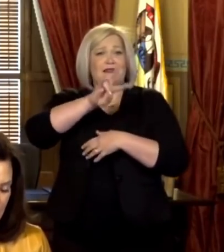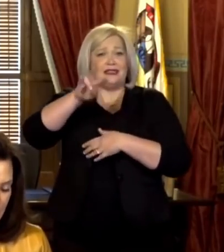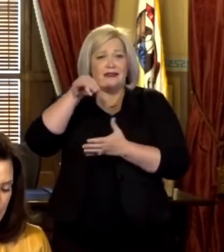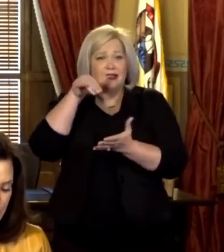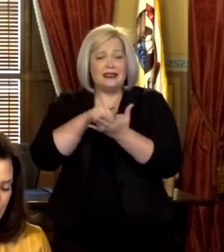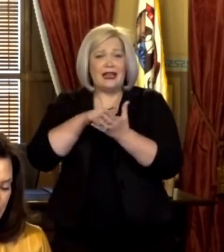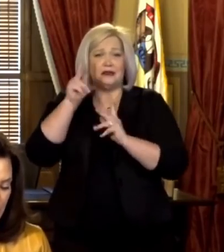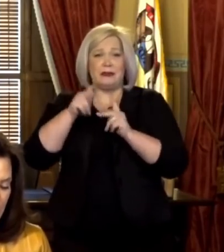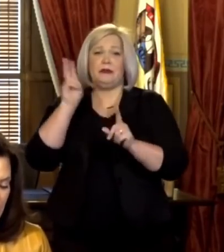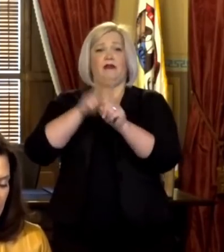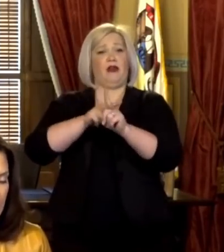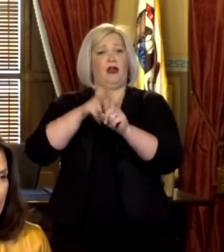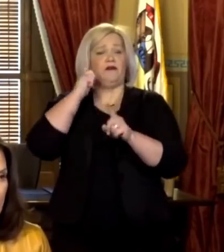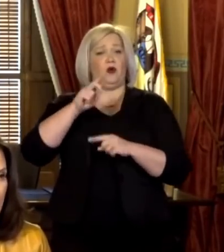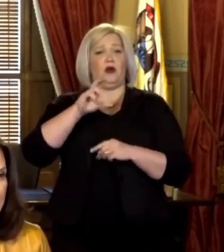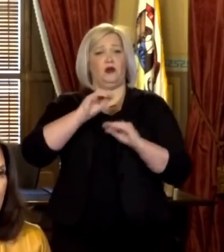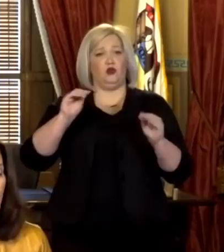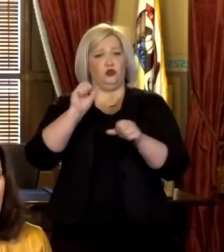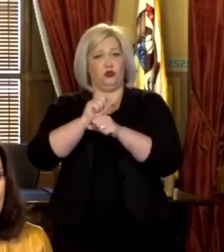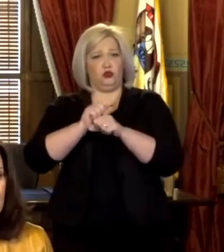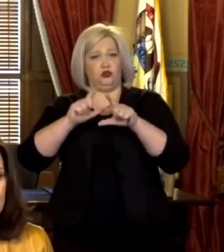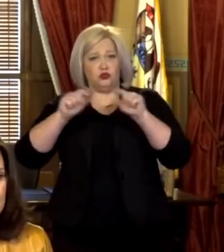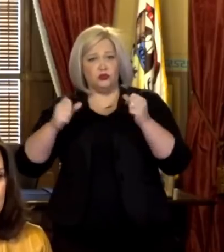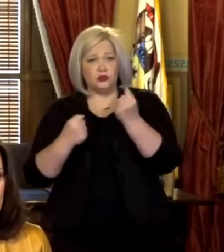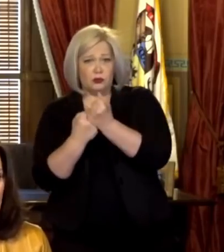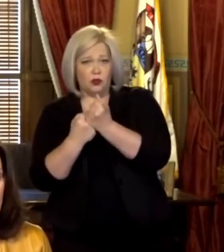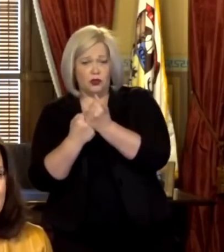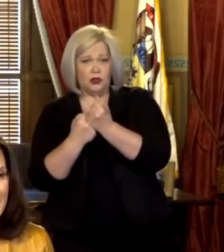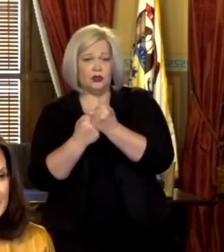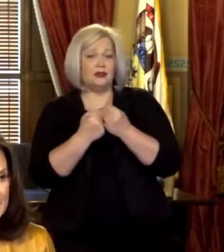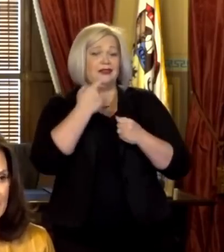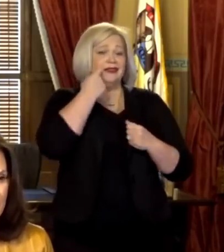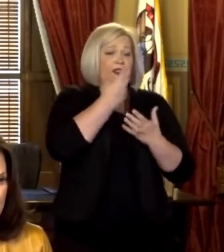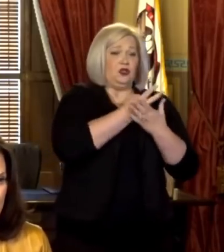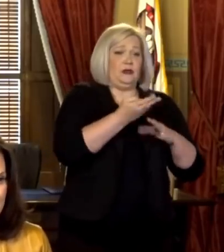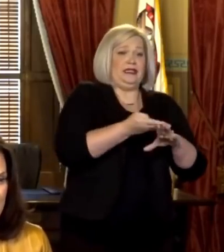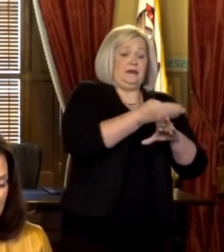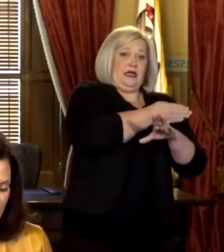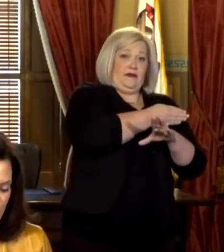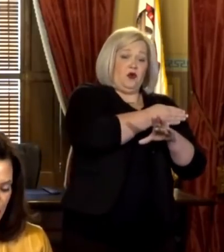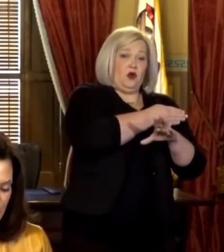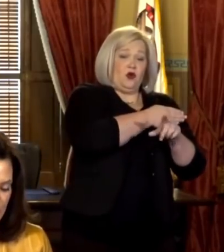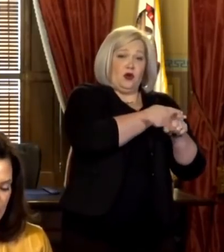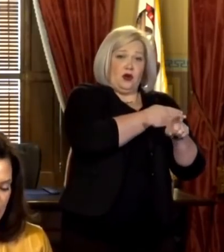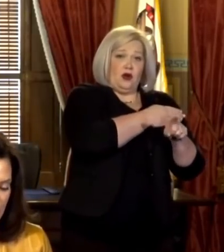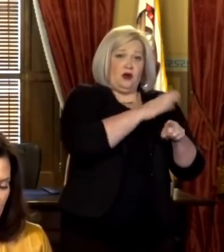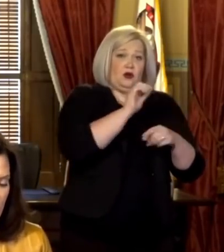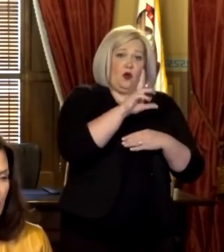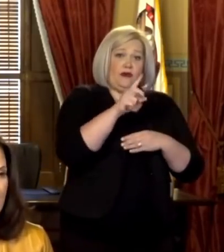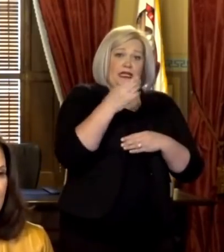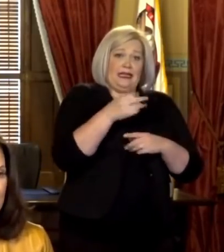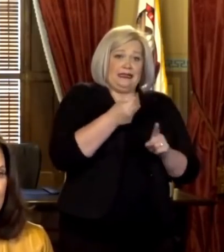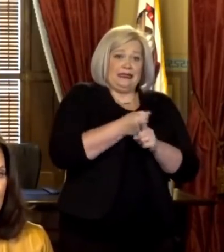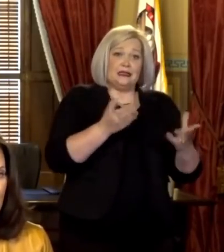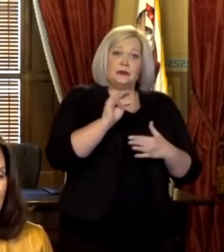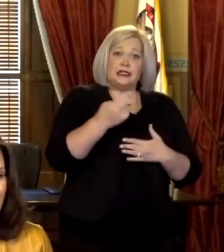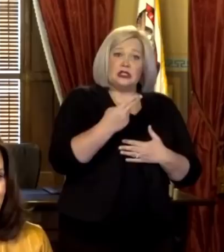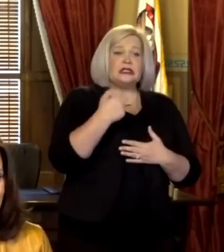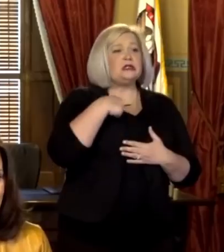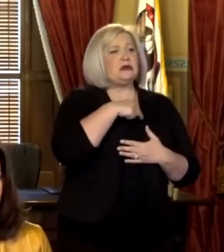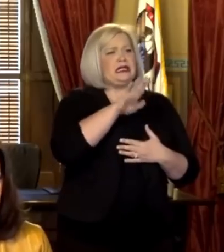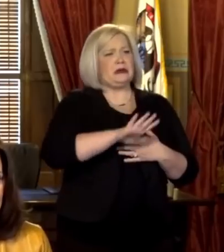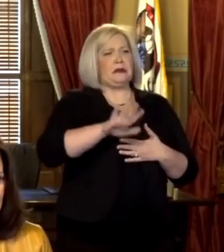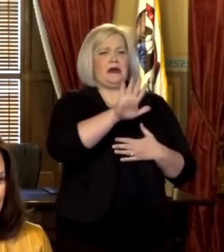77,000 claims. 2 weeks prior to COVID-19 first presenting in Michigan, we were averaging